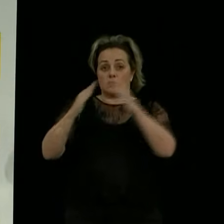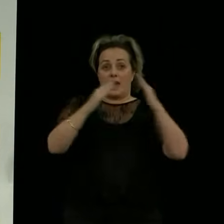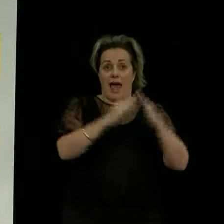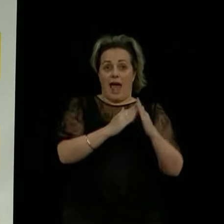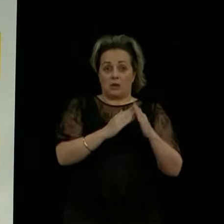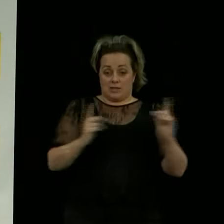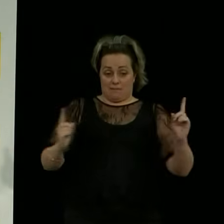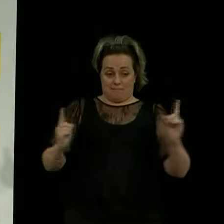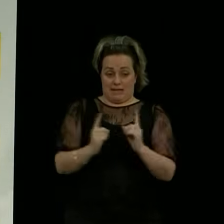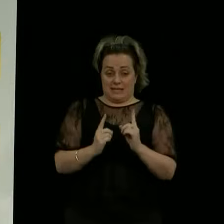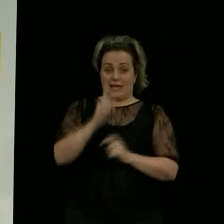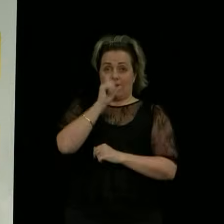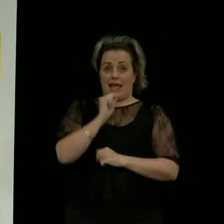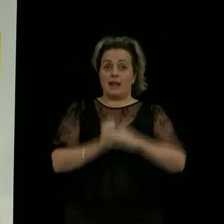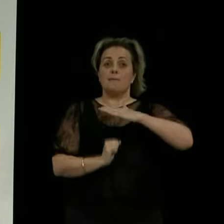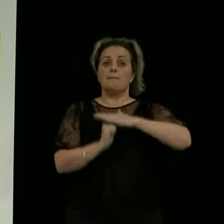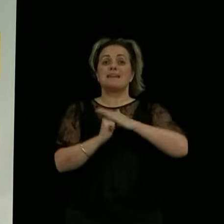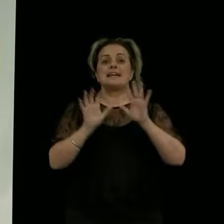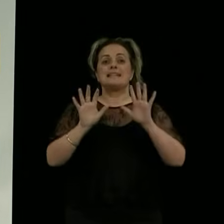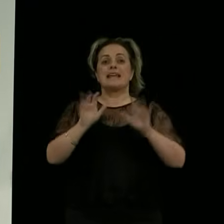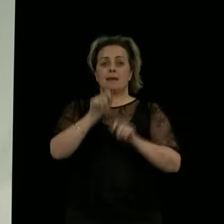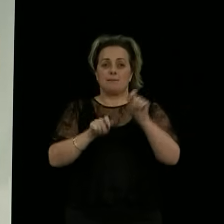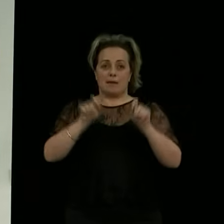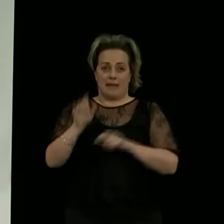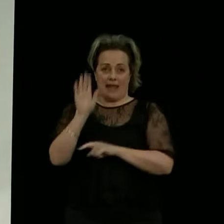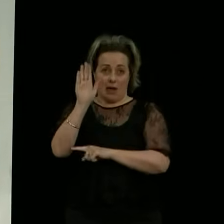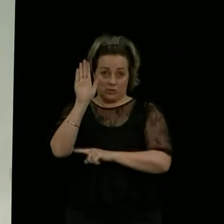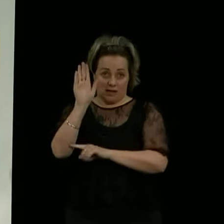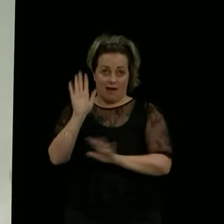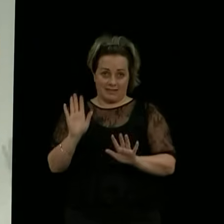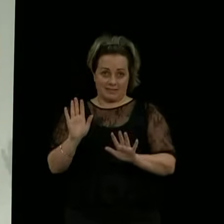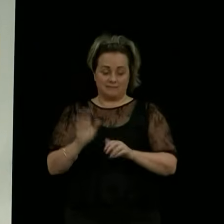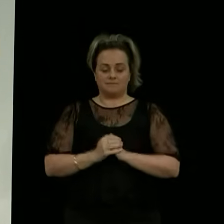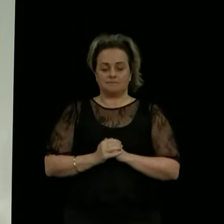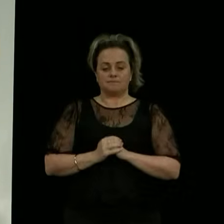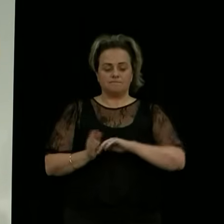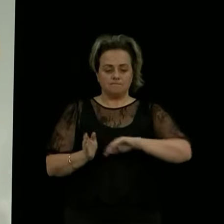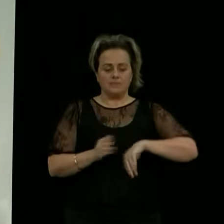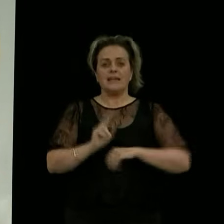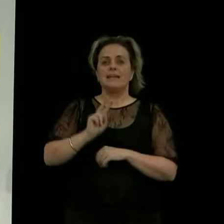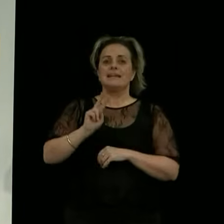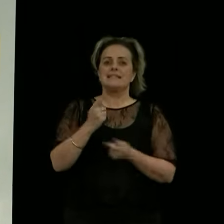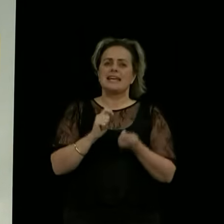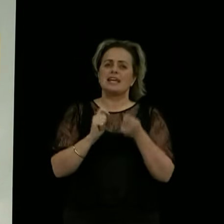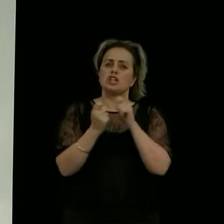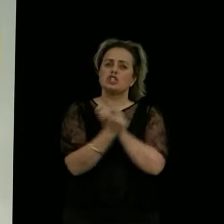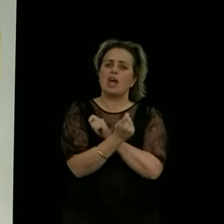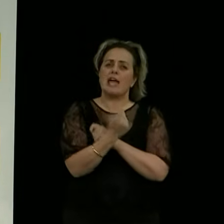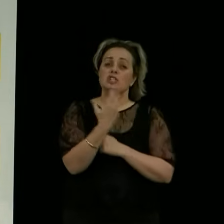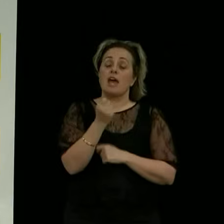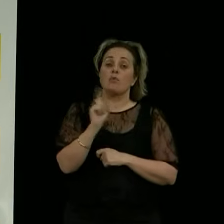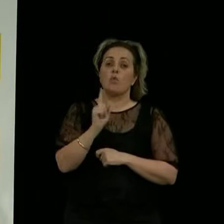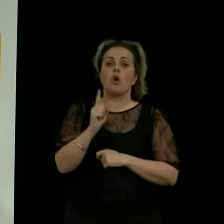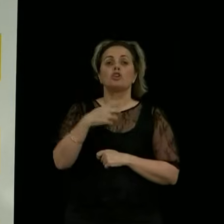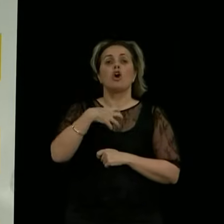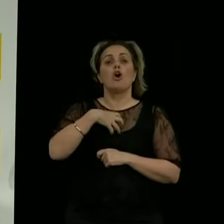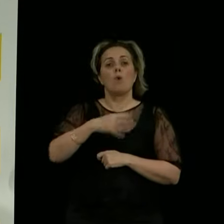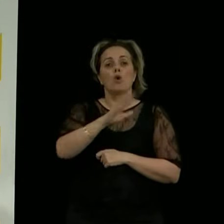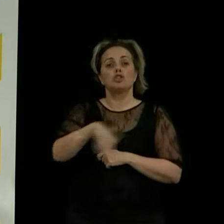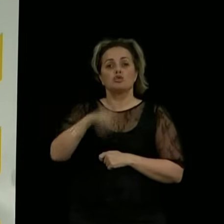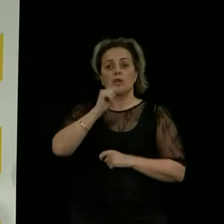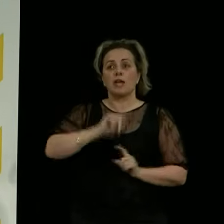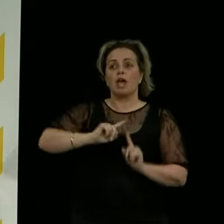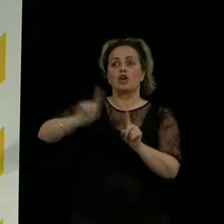maximum of 10 people at any given time outdoors. The second change is the return of more children to early